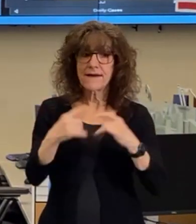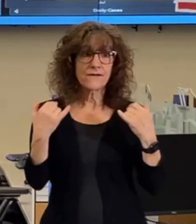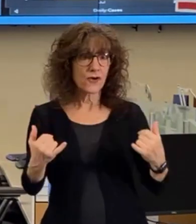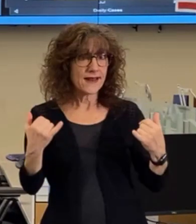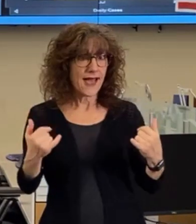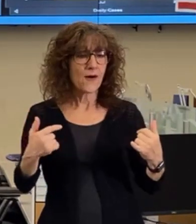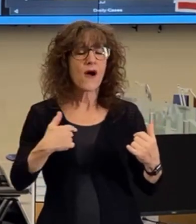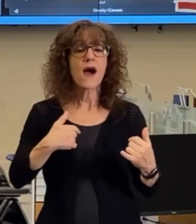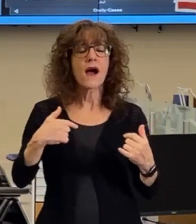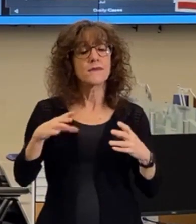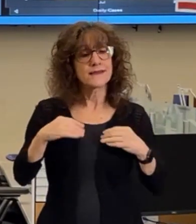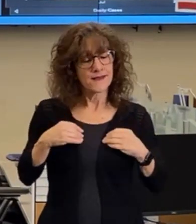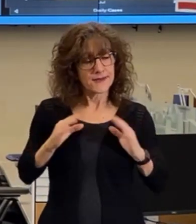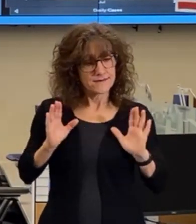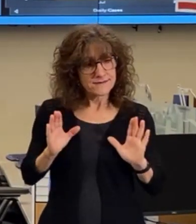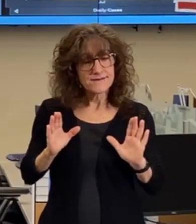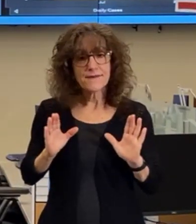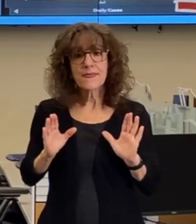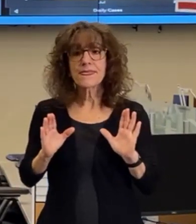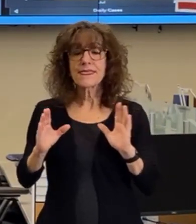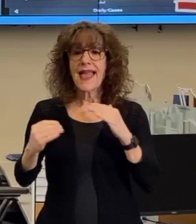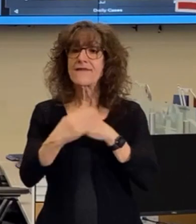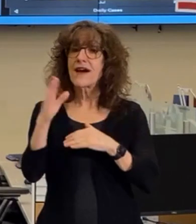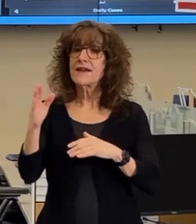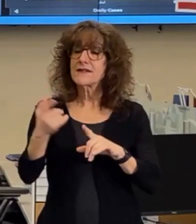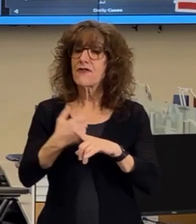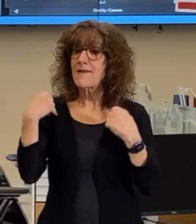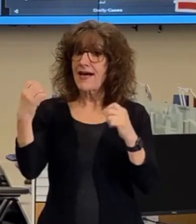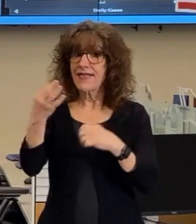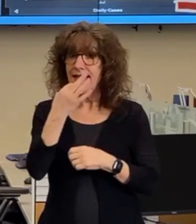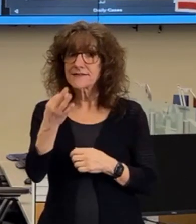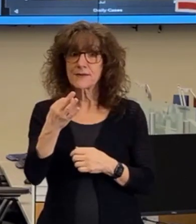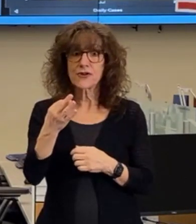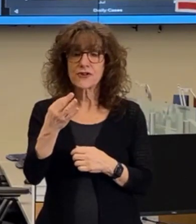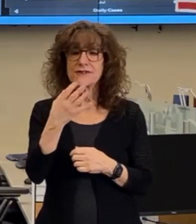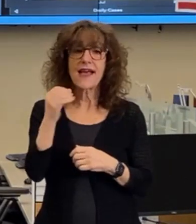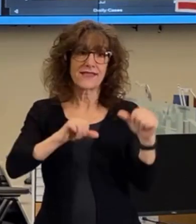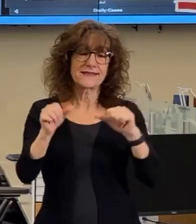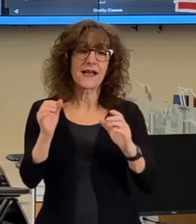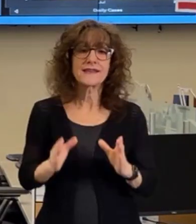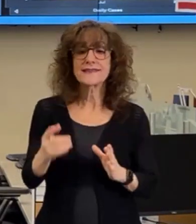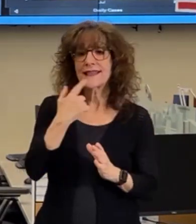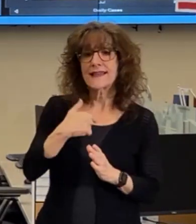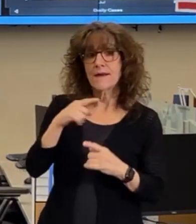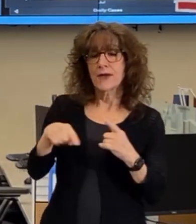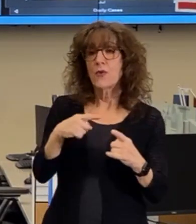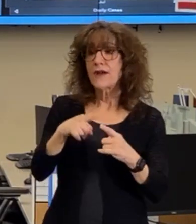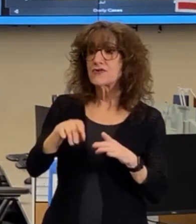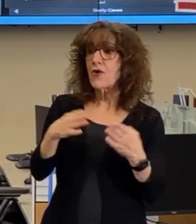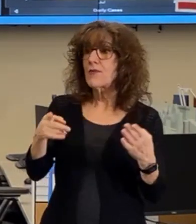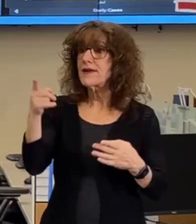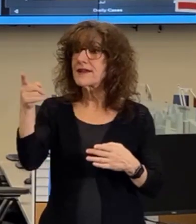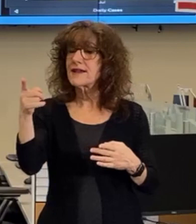I am accepting, as the leader of the county, advice from the health experts and the scientists who tell me when they believe it's safe to